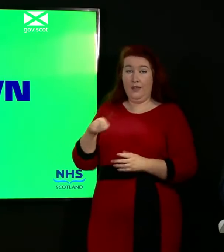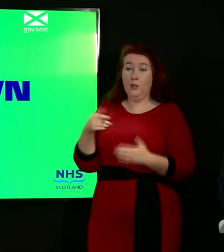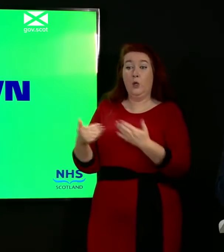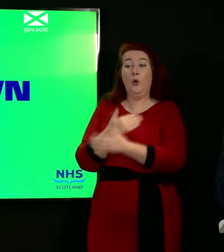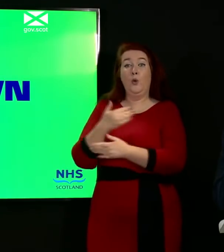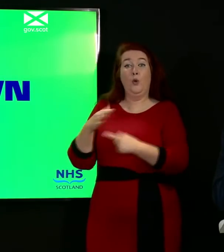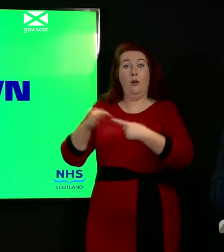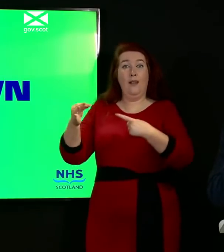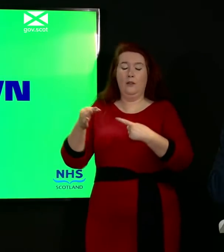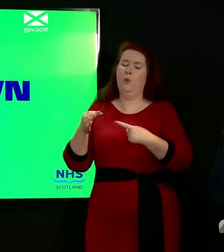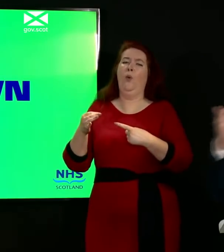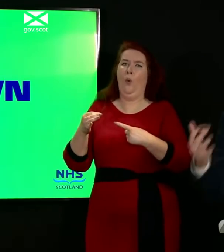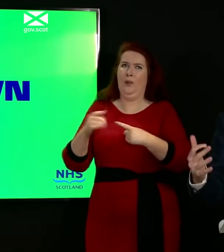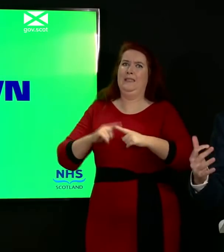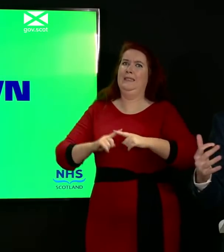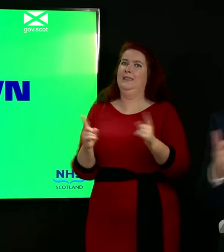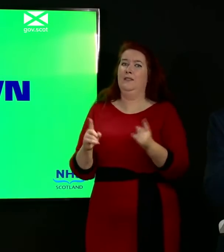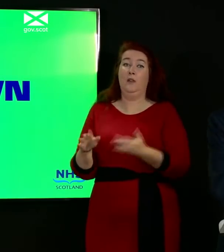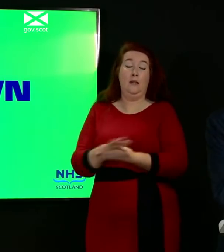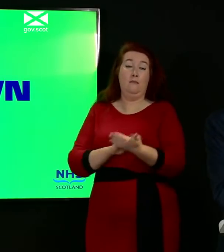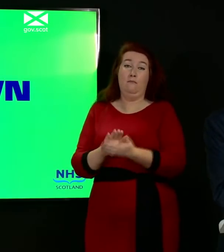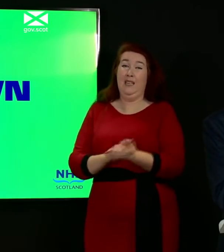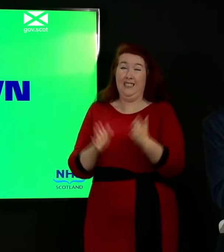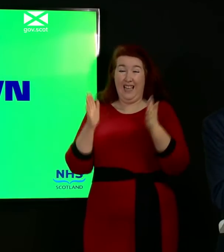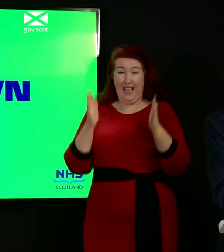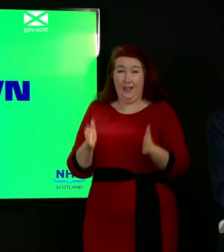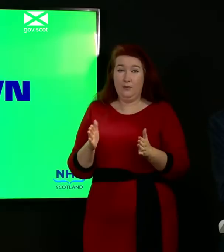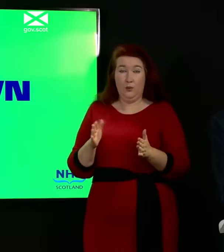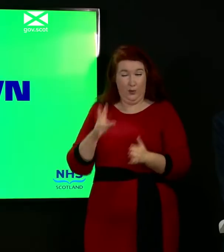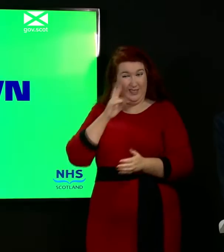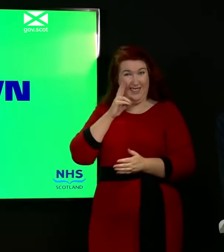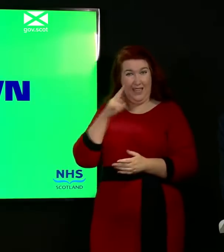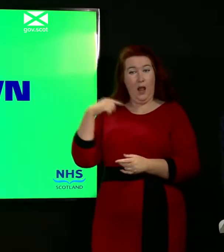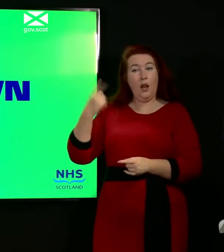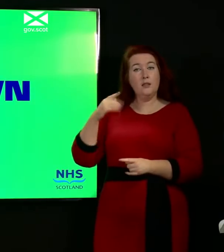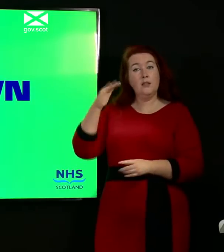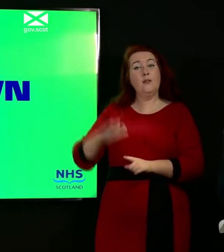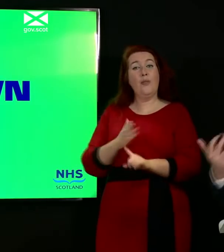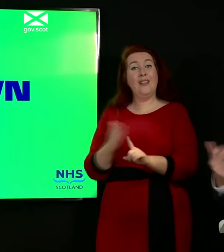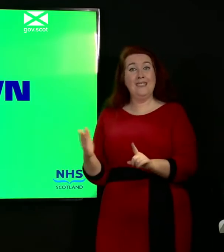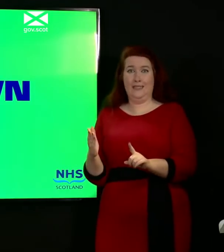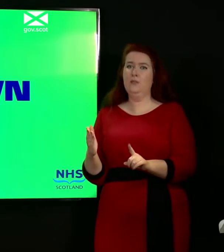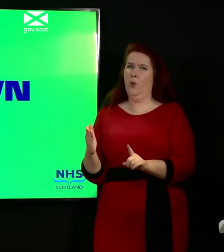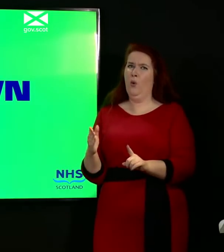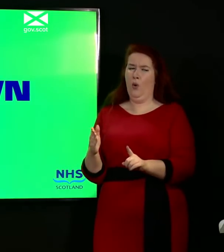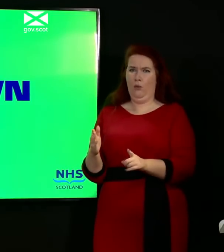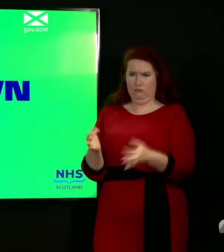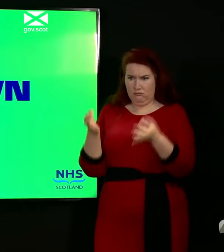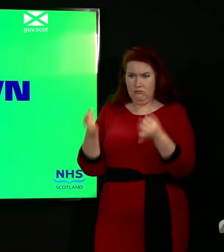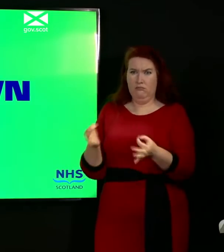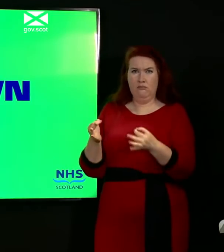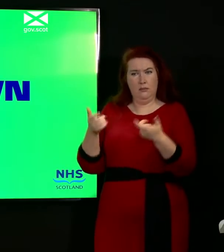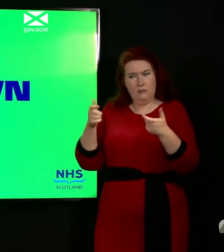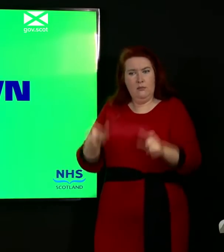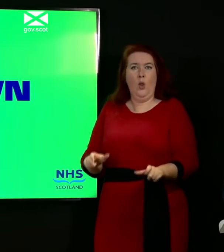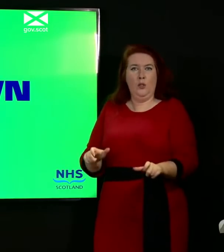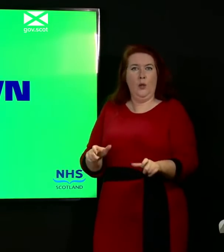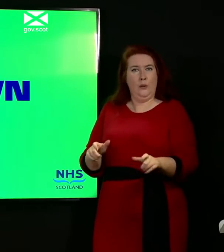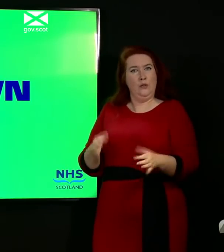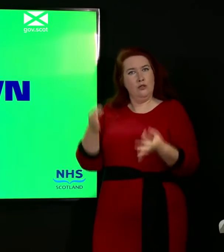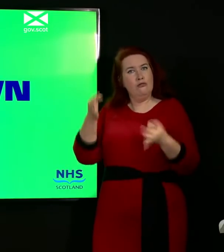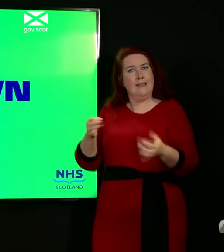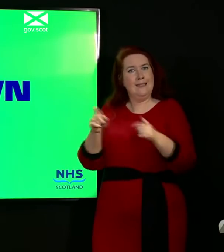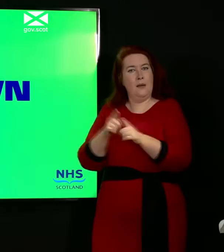And therefore, you have to take appropriate steps, which you can see the London and the South East now doing, along with us. You need four